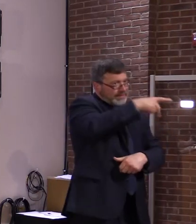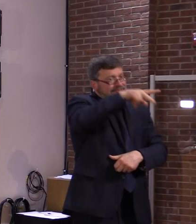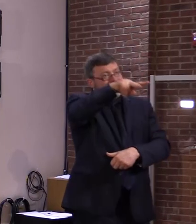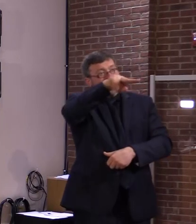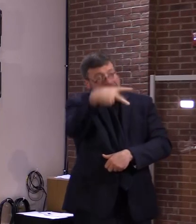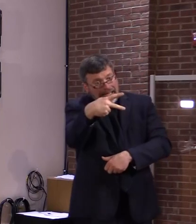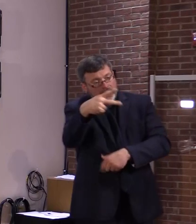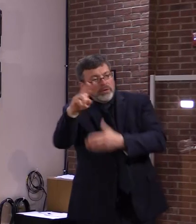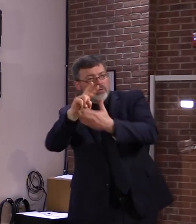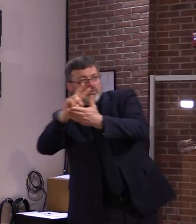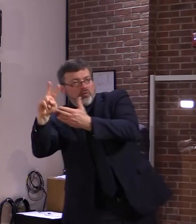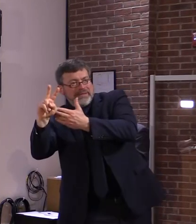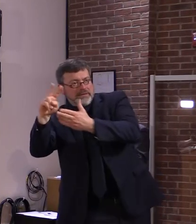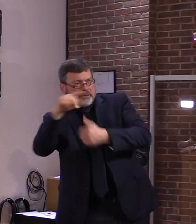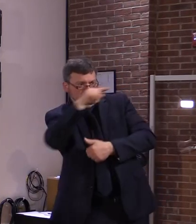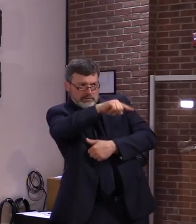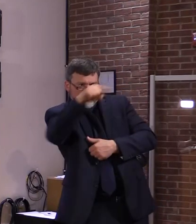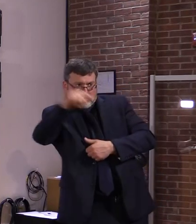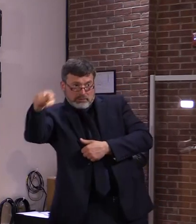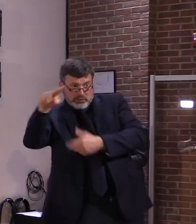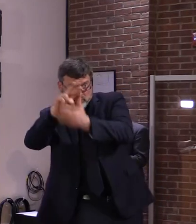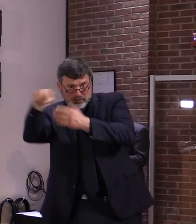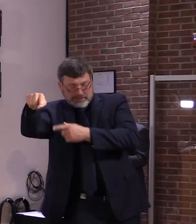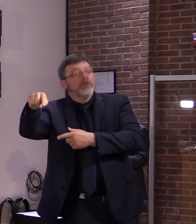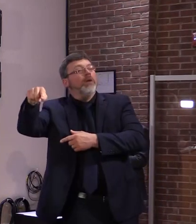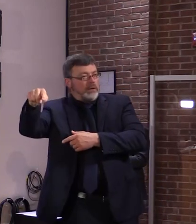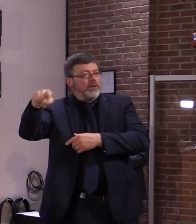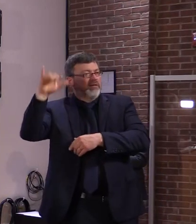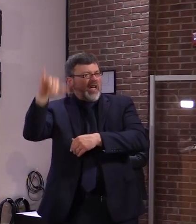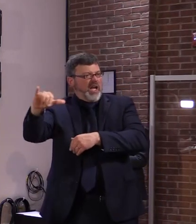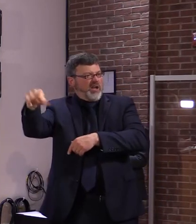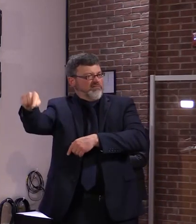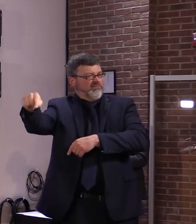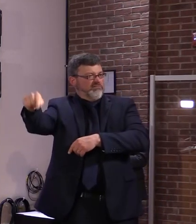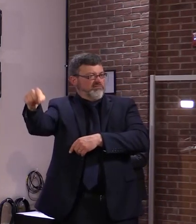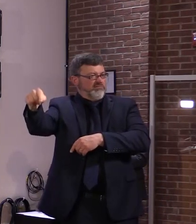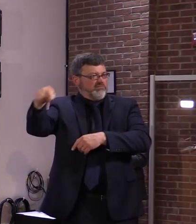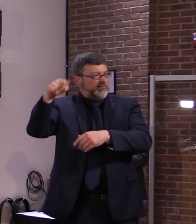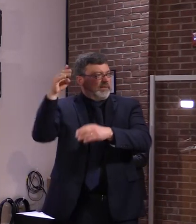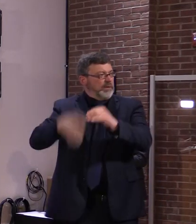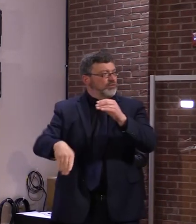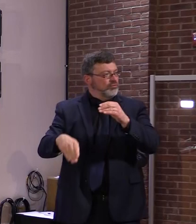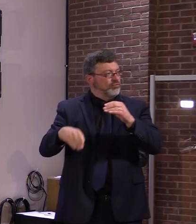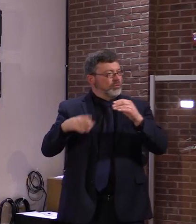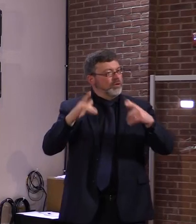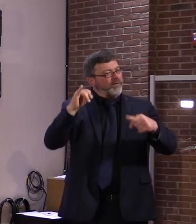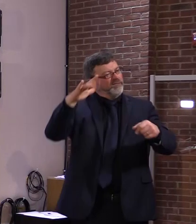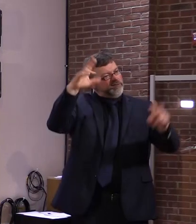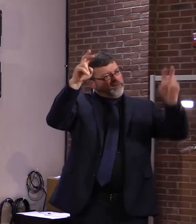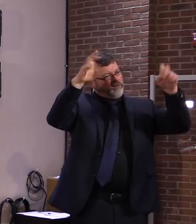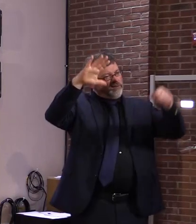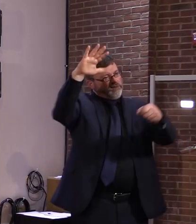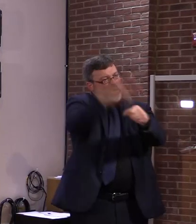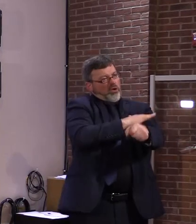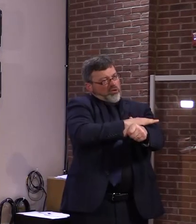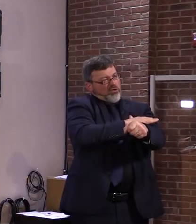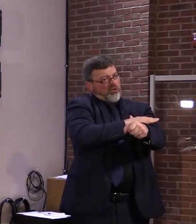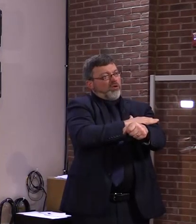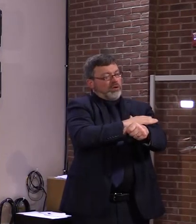the usual prevention precautions. Also, there are some exceptions to the new